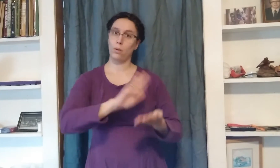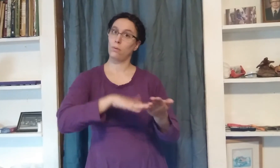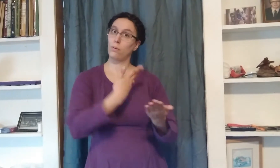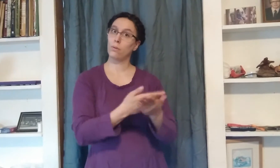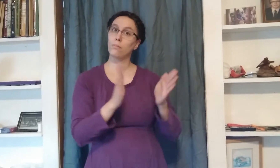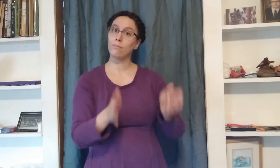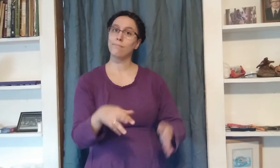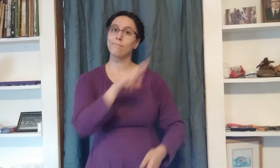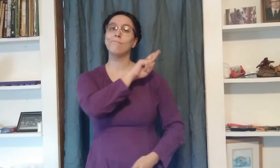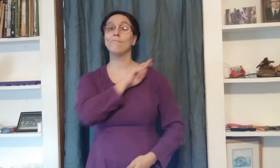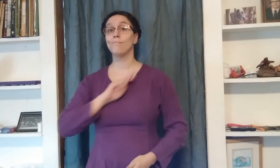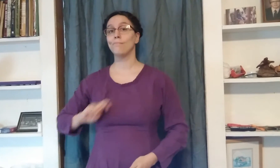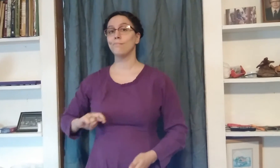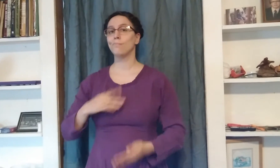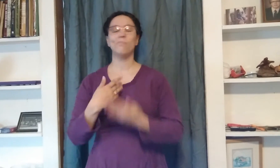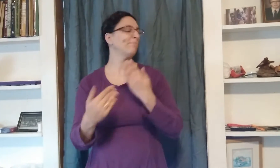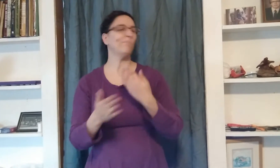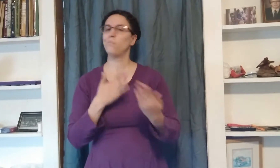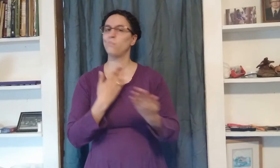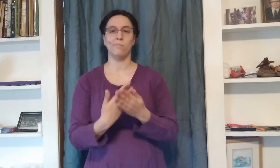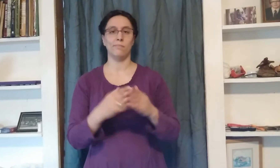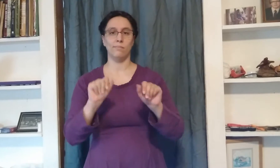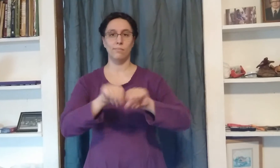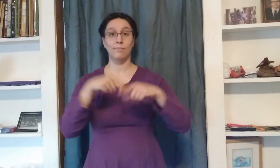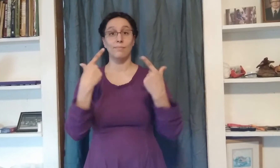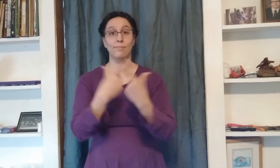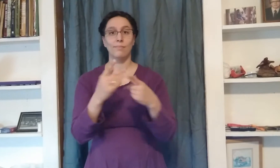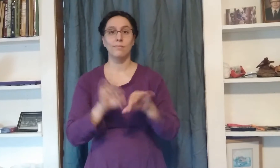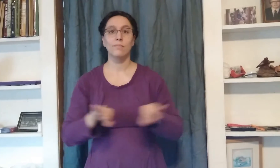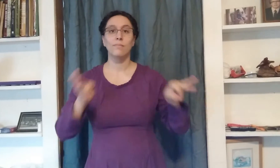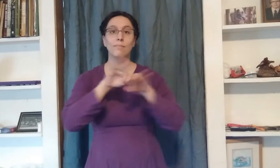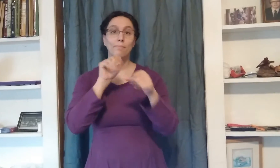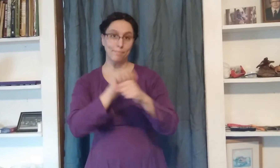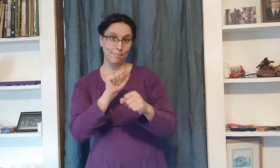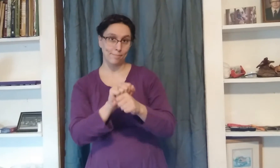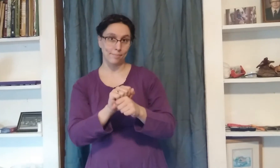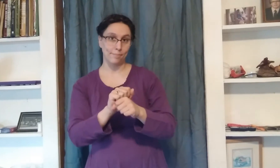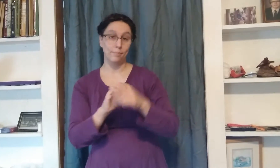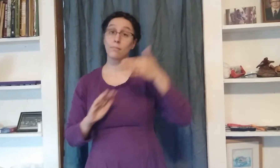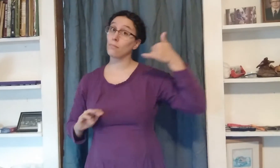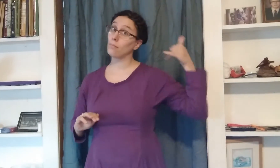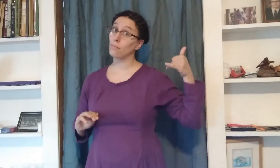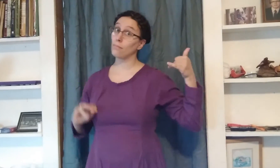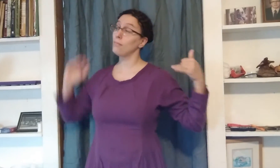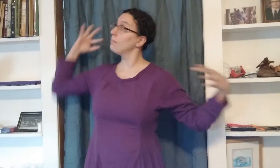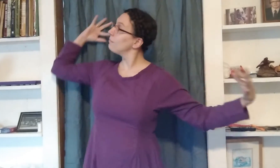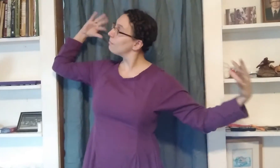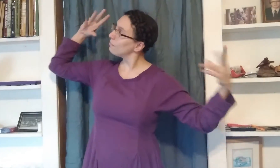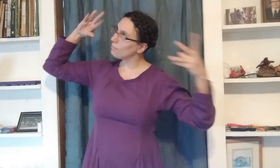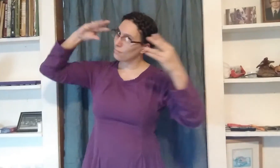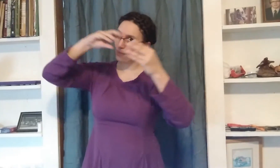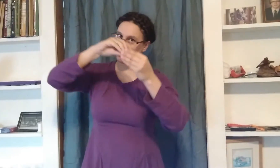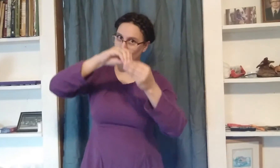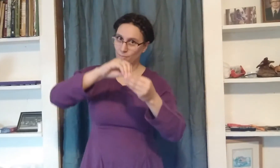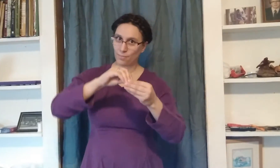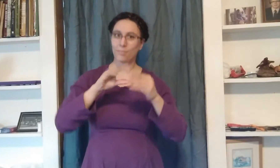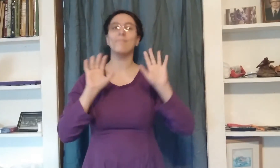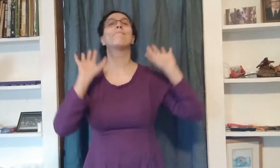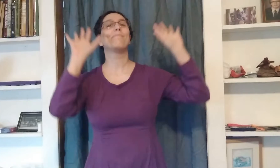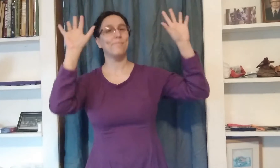cook, be we royal, we do what needs done, for the splendor that must be